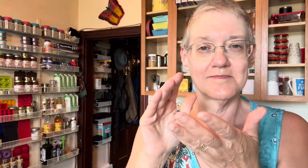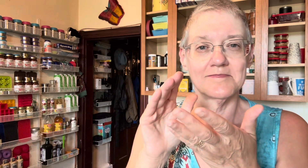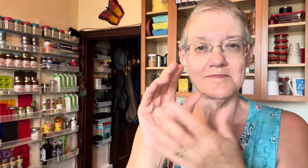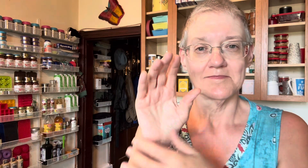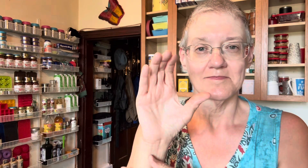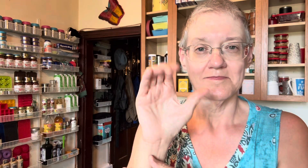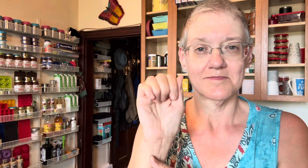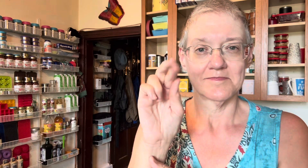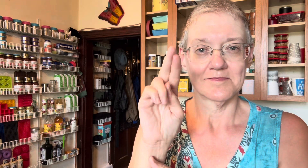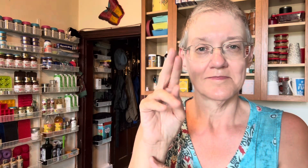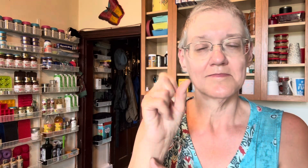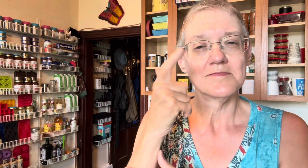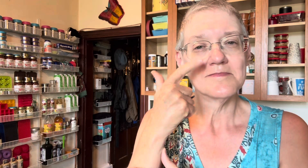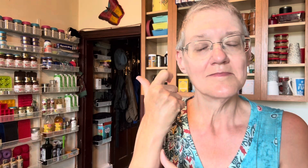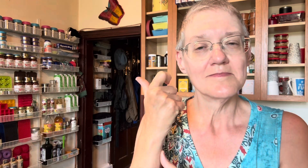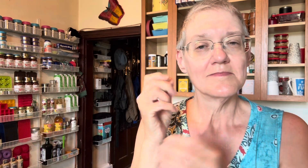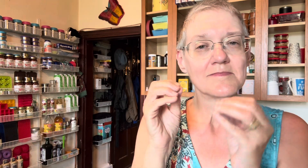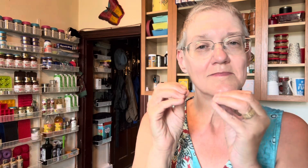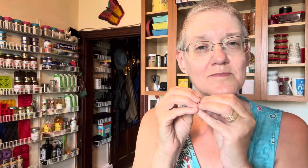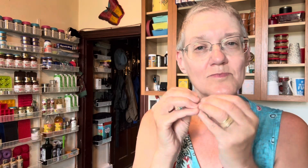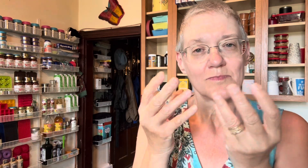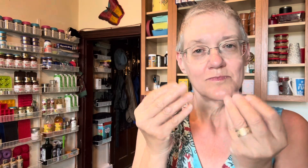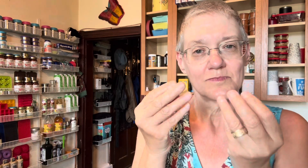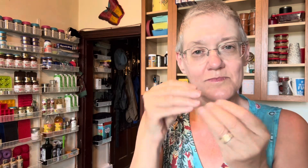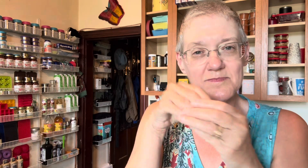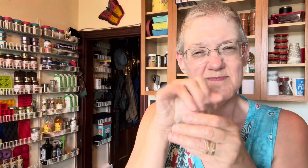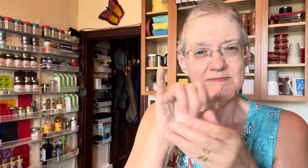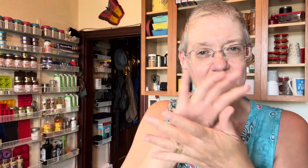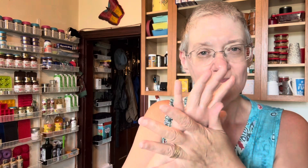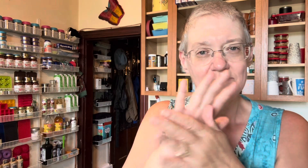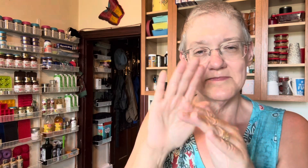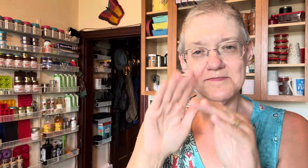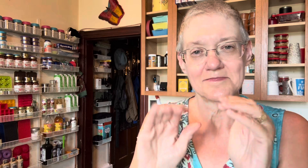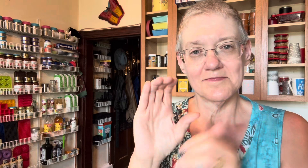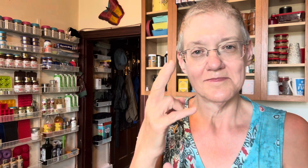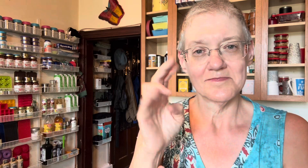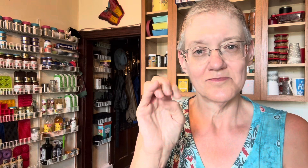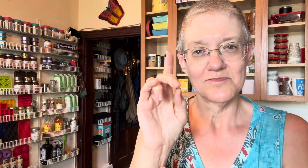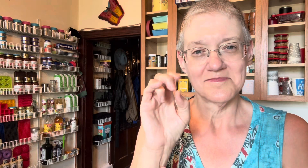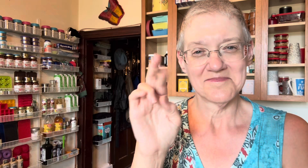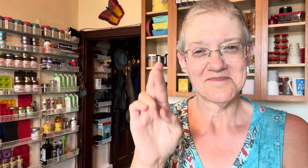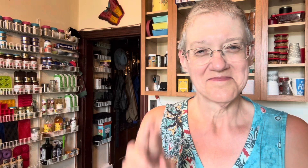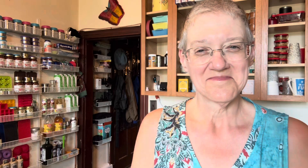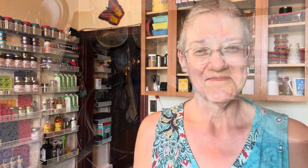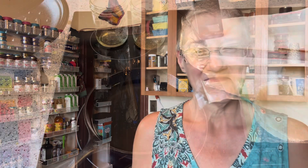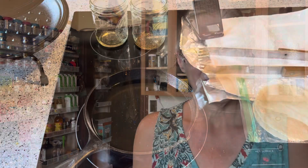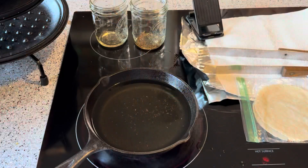Much lower in carbs because it has a higher moisture content than cheddar. It's less concentrated.